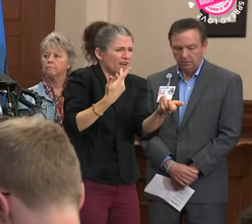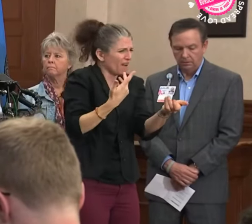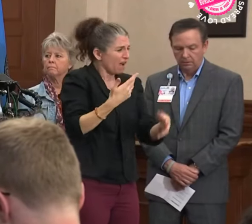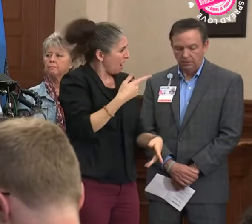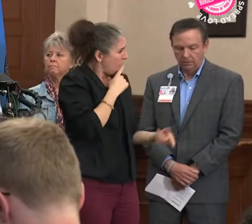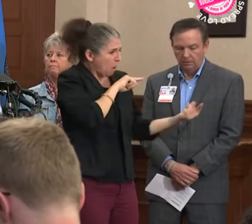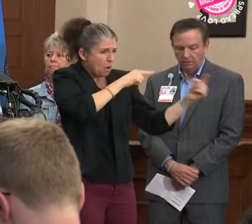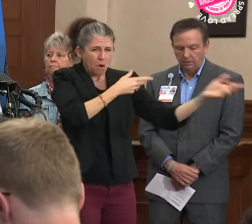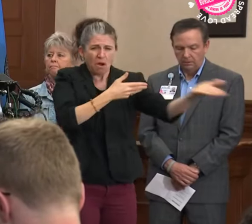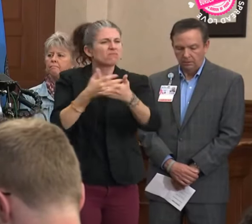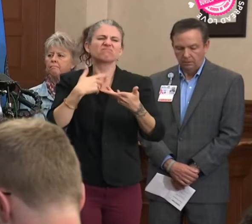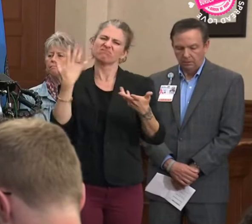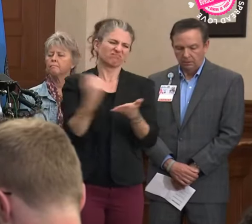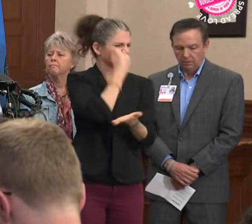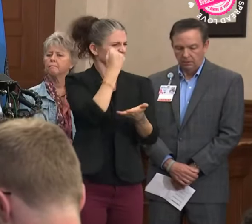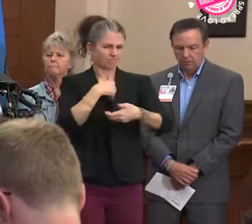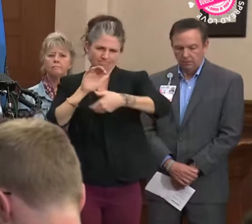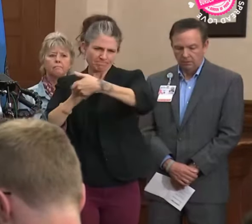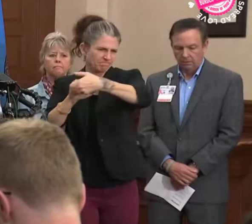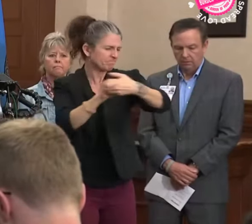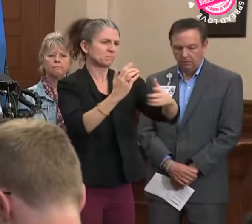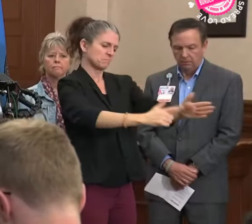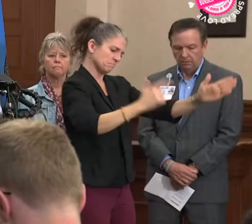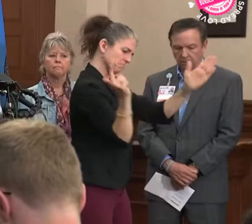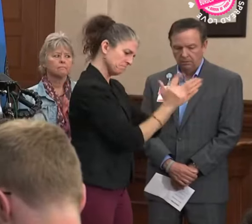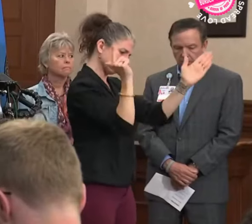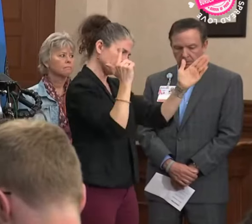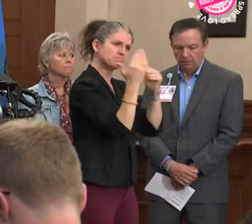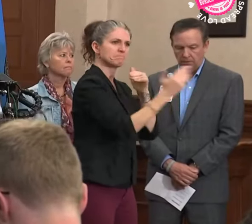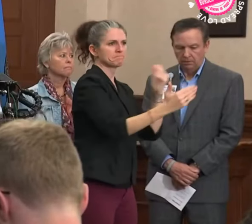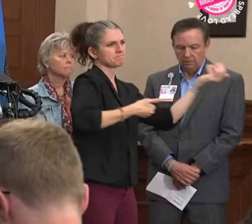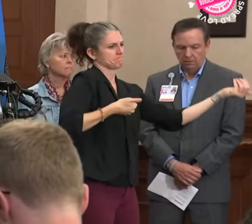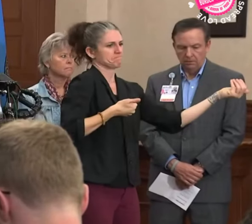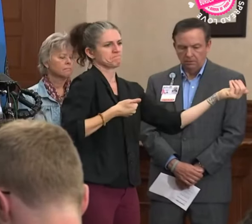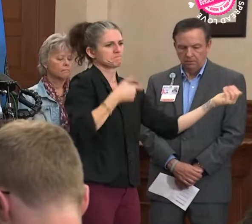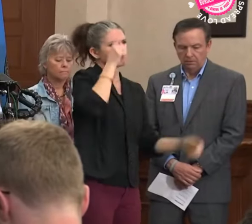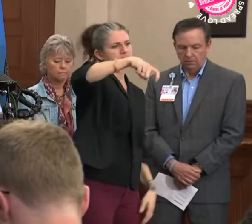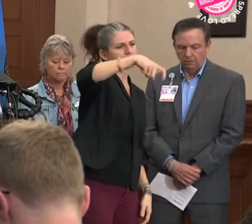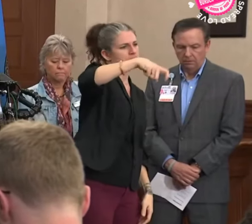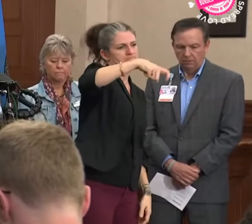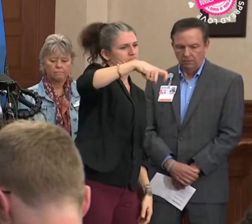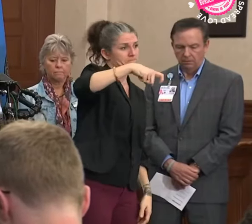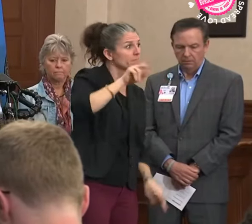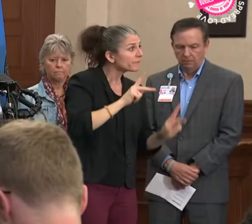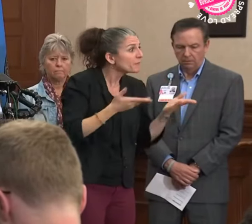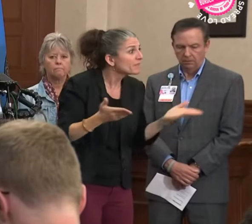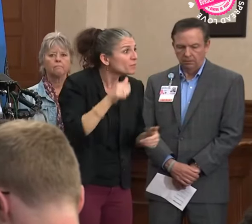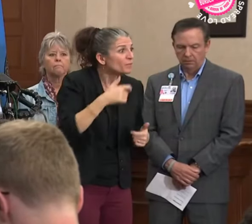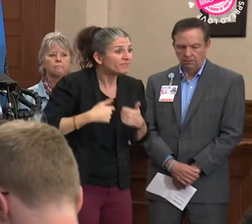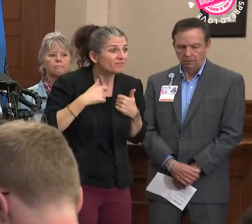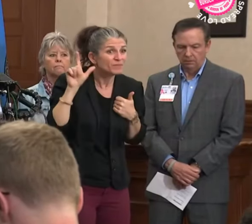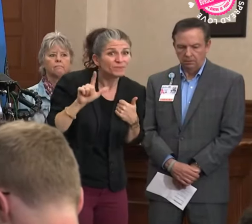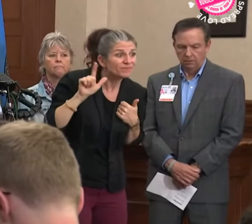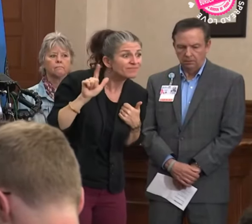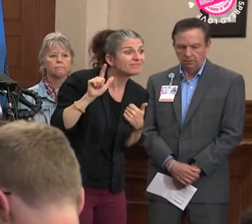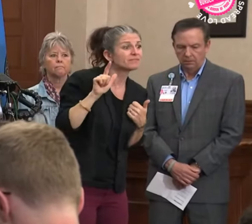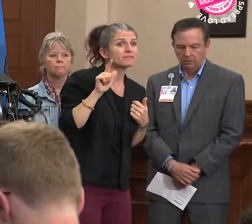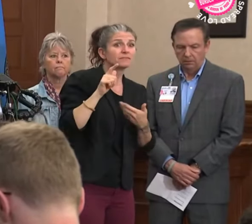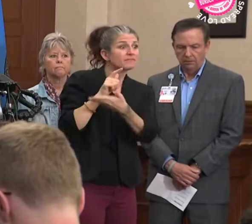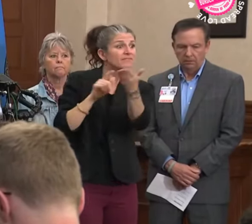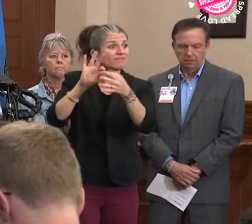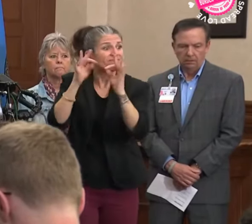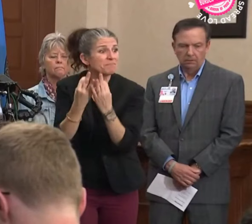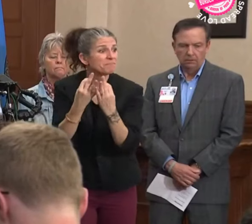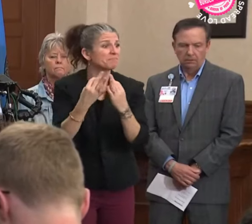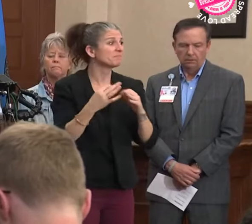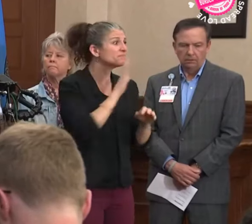Congress. To the people of Lewiston, my constituents throughout the 2nd District, to the families who lost loved ones, and